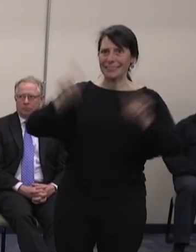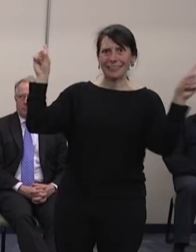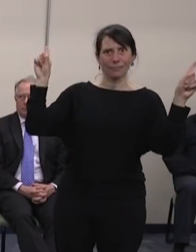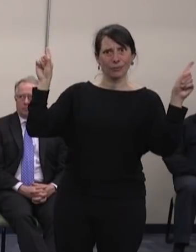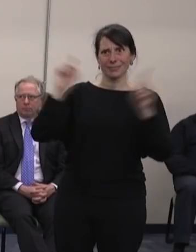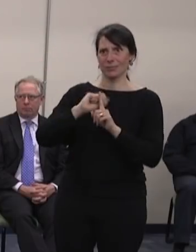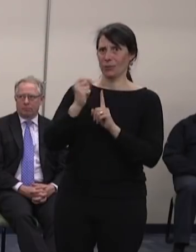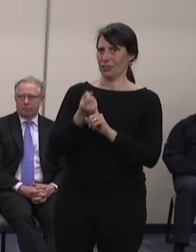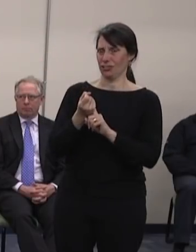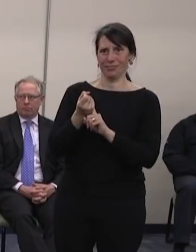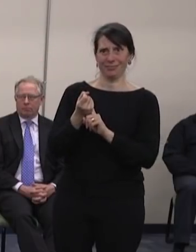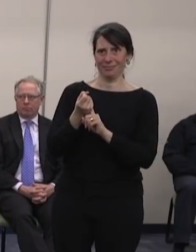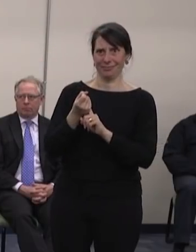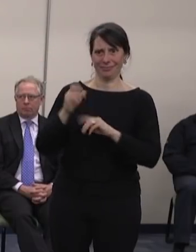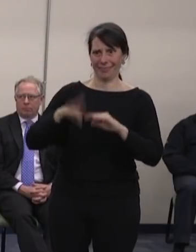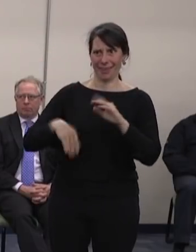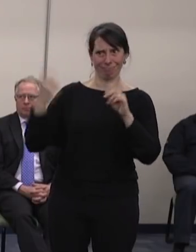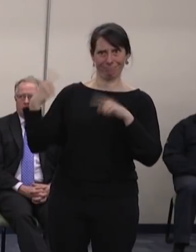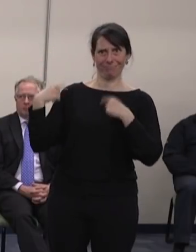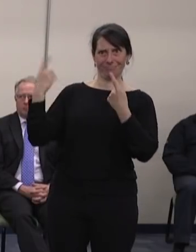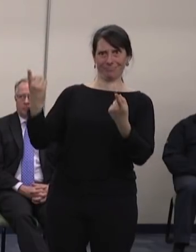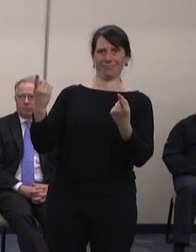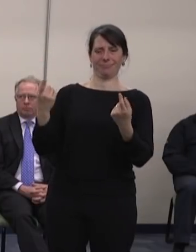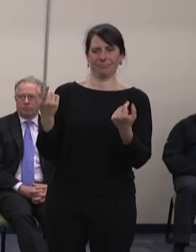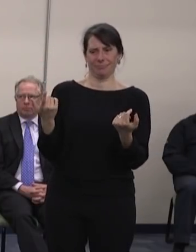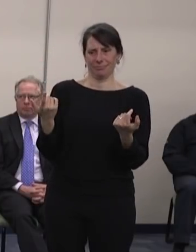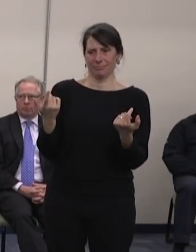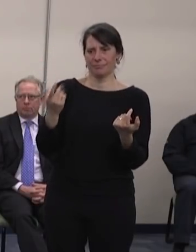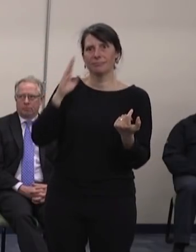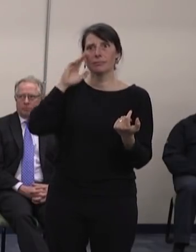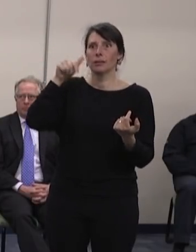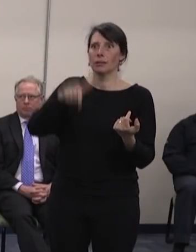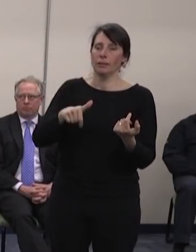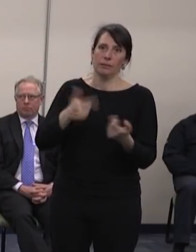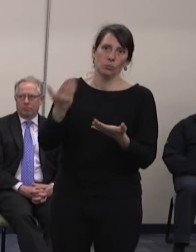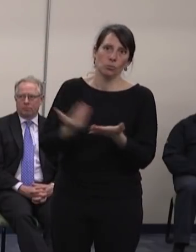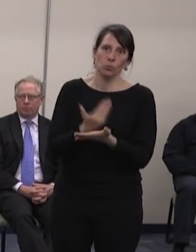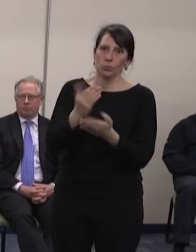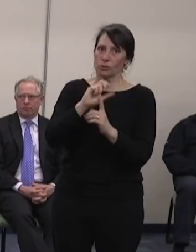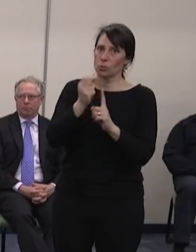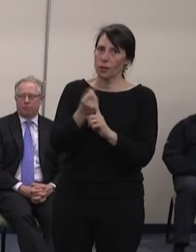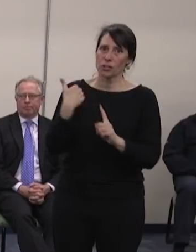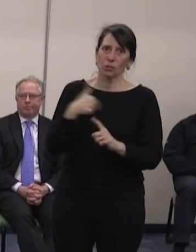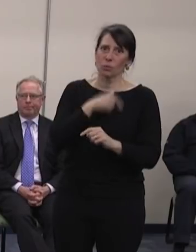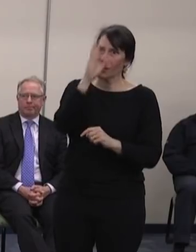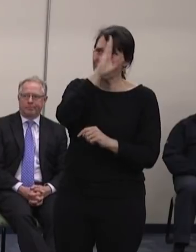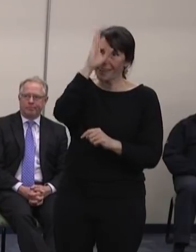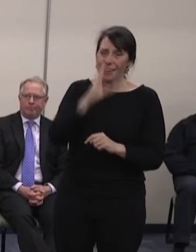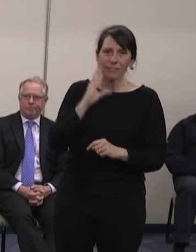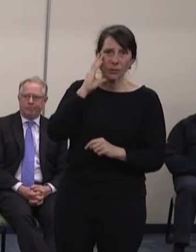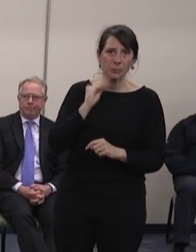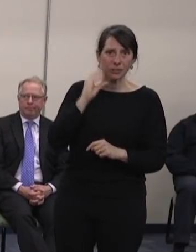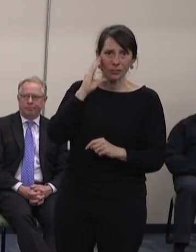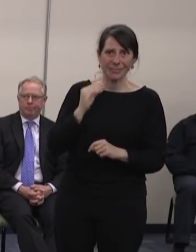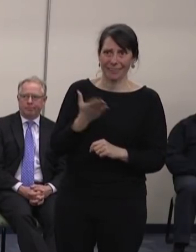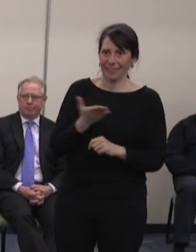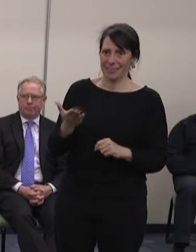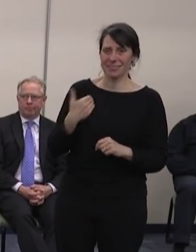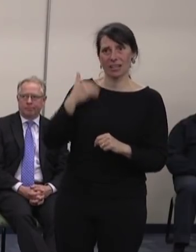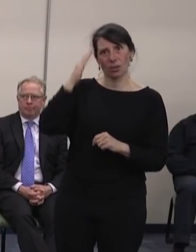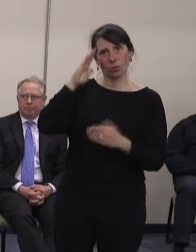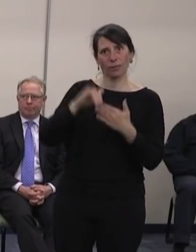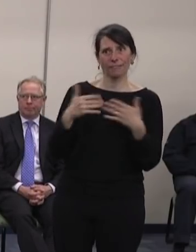in uncharted waters. Fear and uncertainty are abundant and tangible in ways we haven't seen